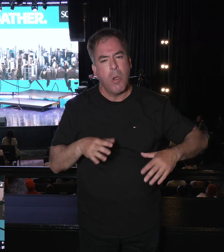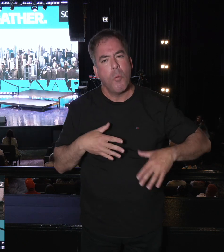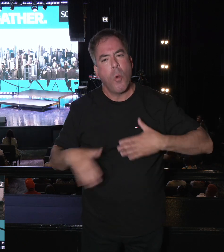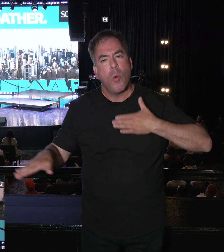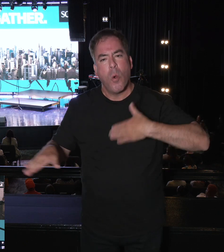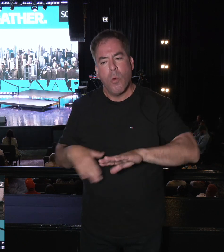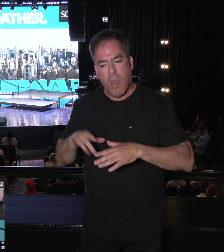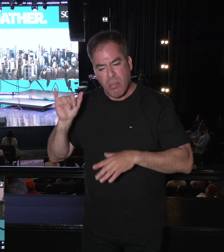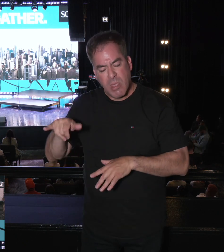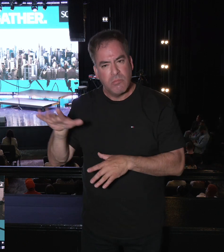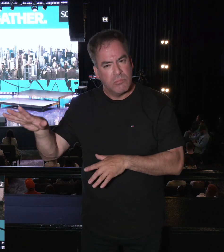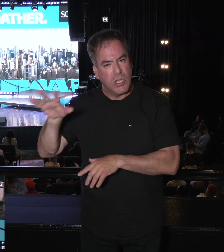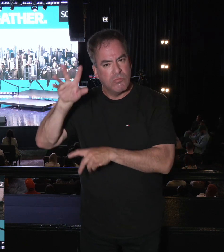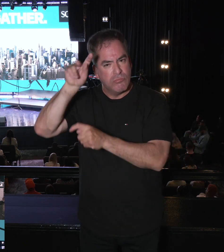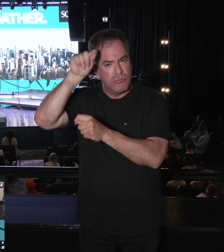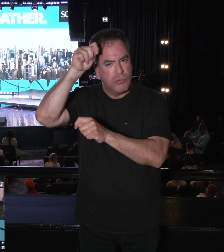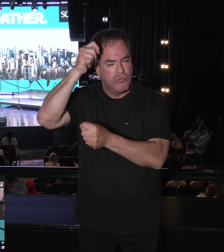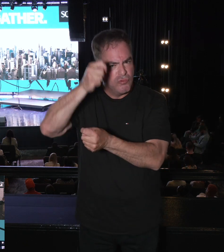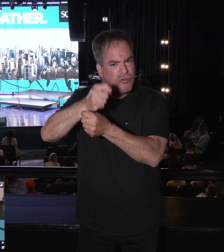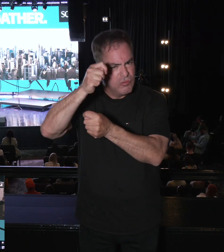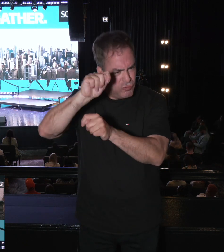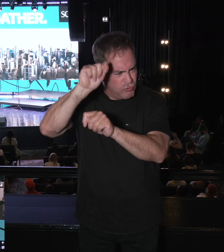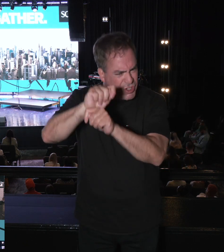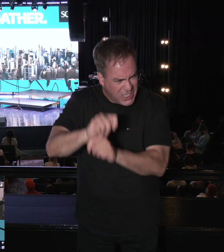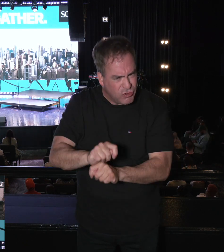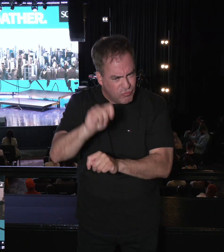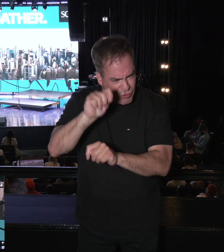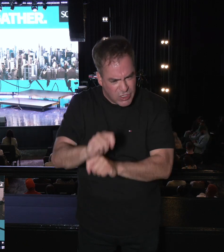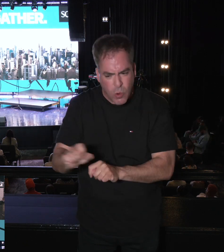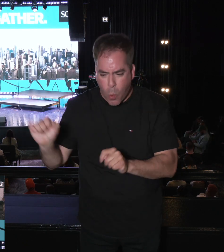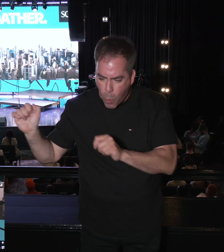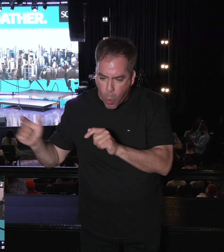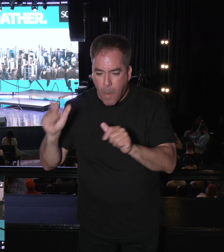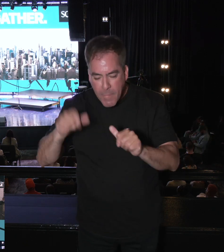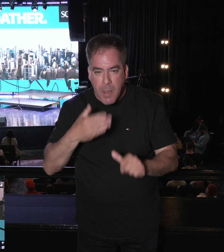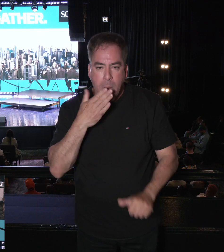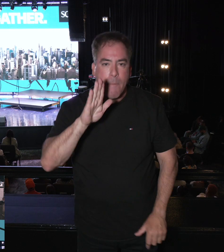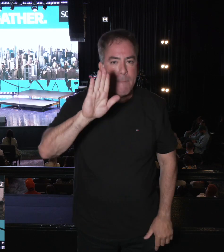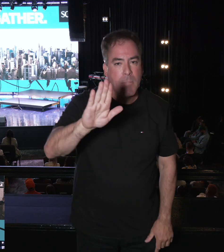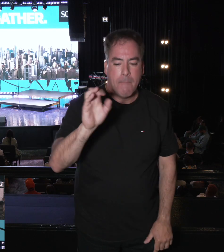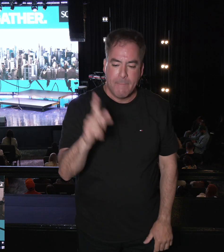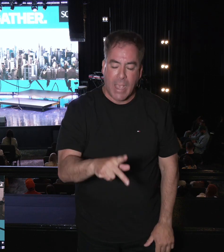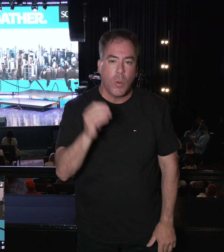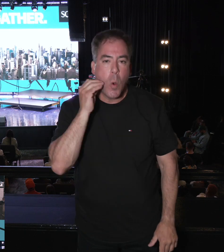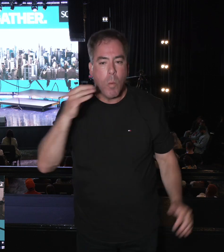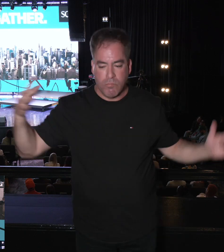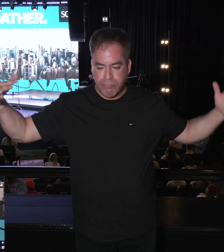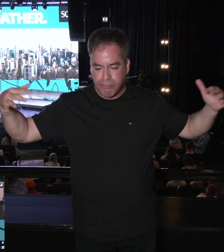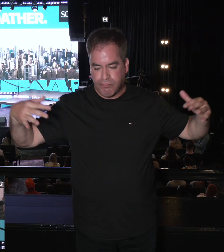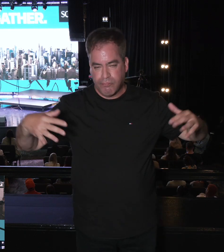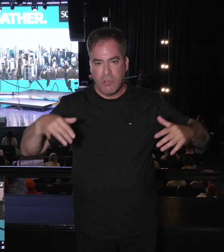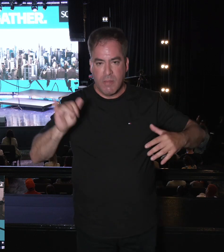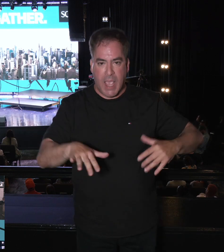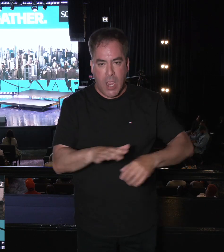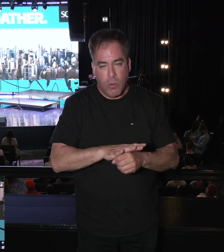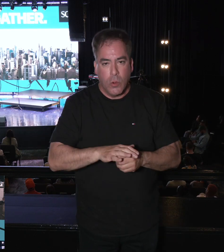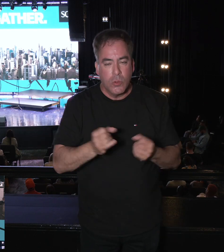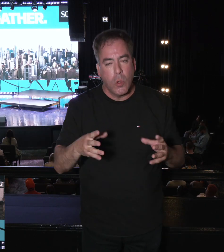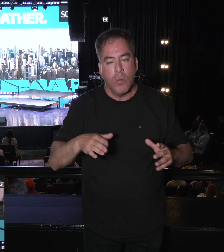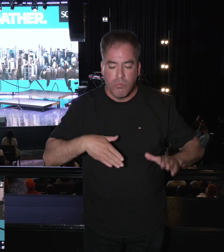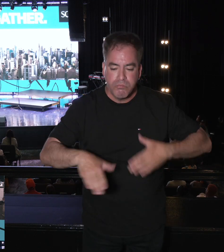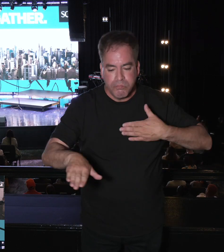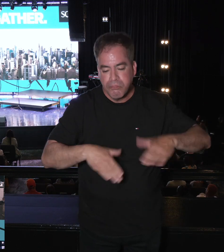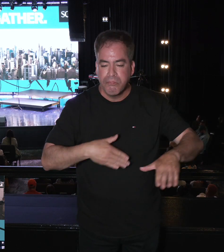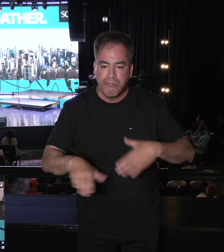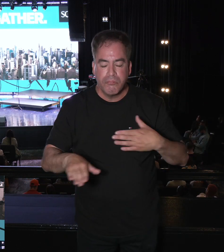it was customary for certain feasts. Everybody had to get back to Jerusalem. Everyone had to gather back in the hometown. And so they're all in